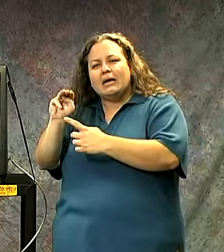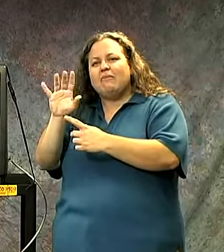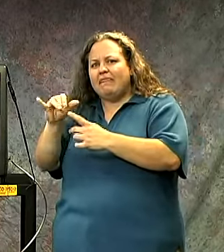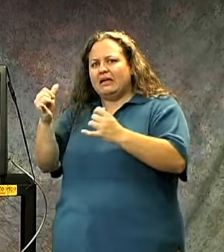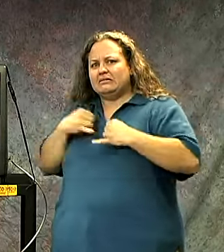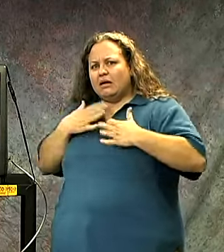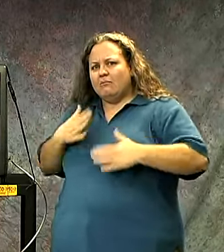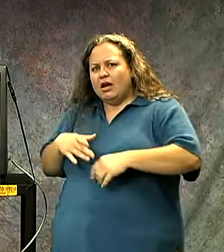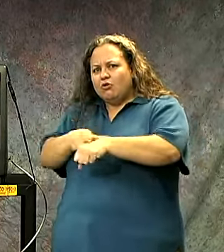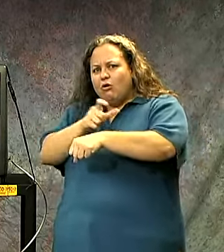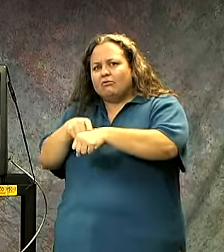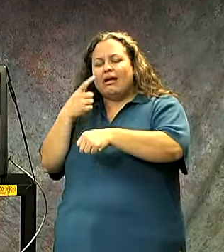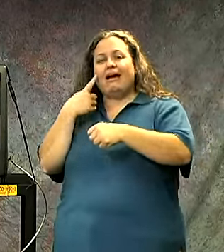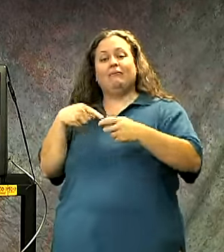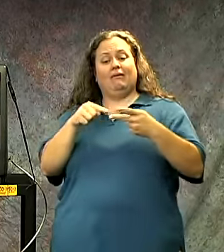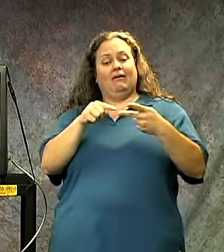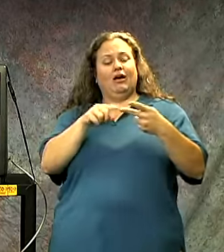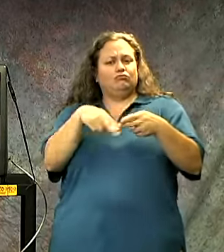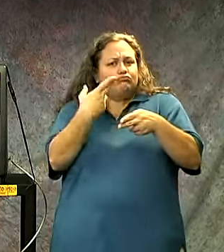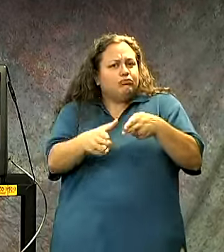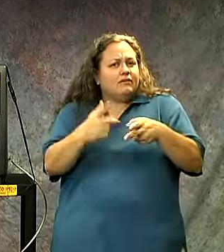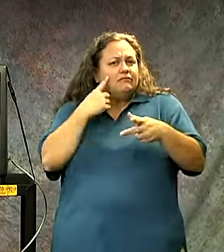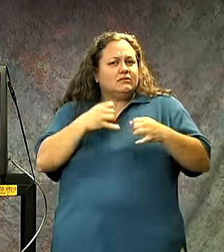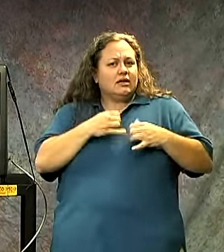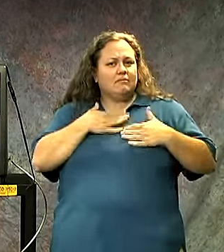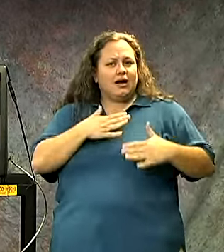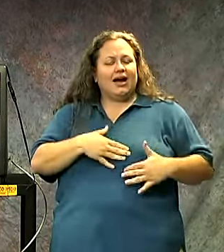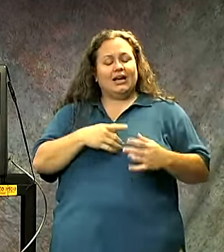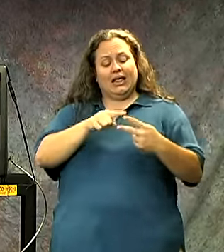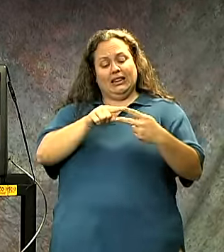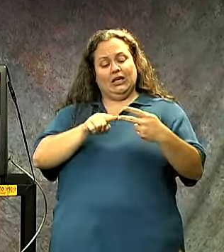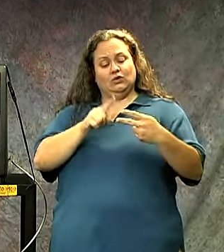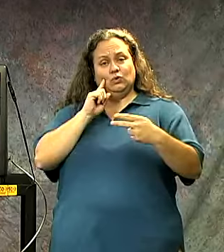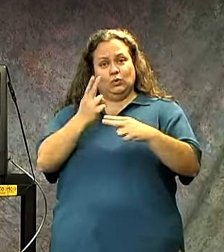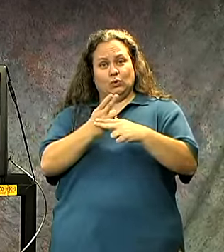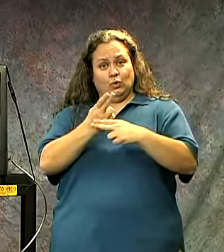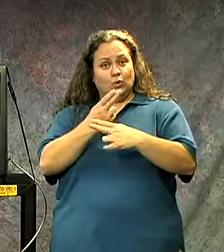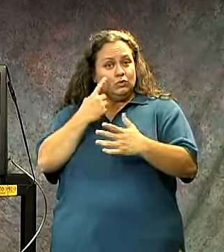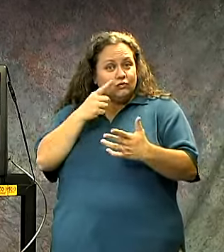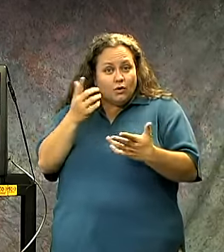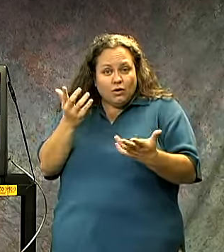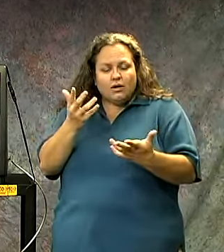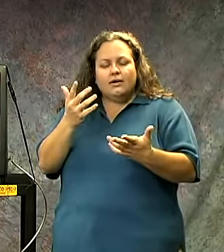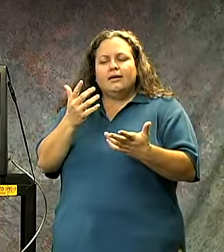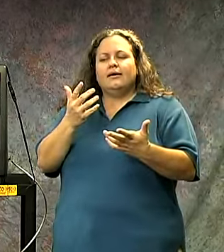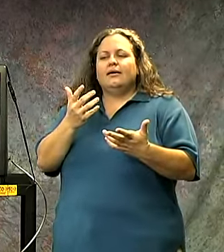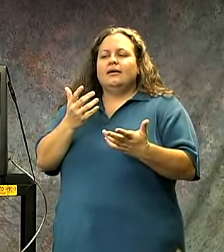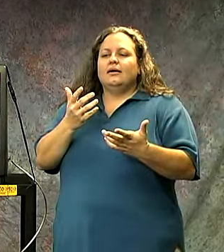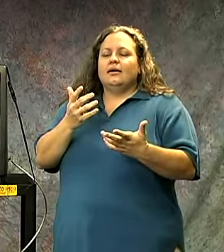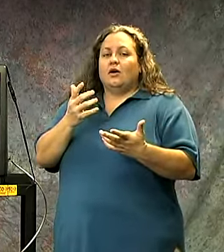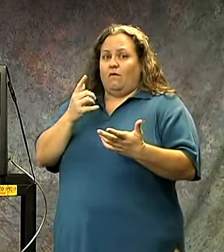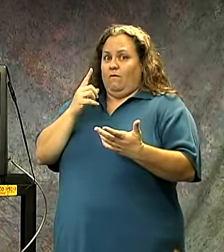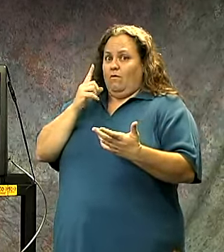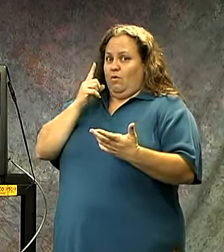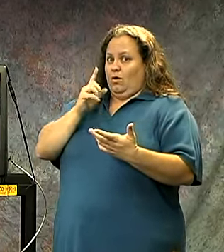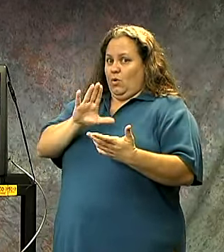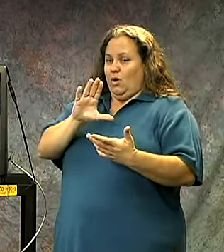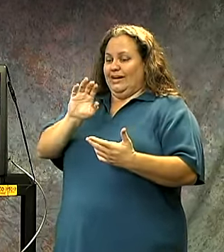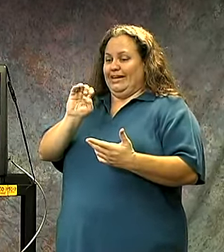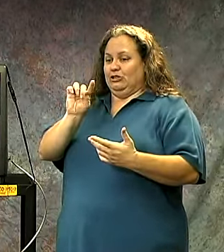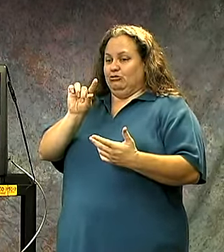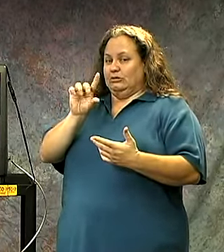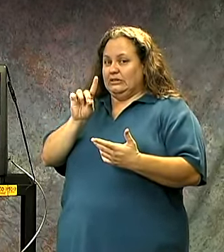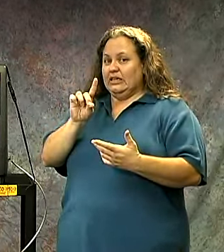acting and it's much safer. The reason for these two medications with this EGD